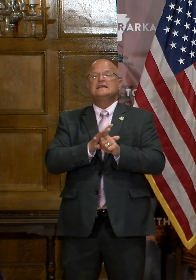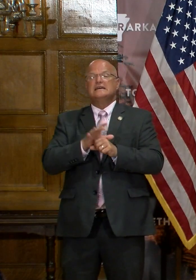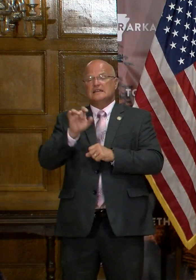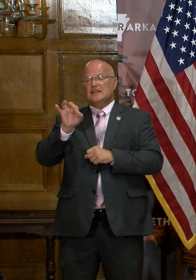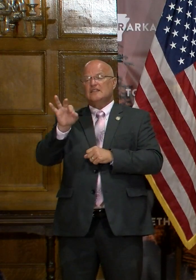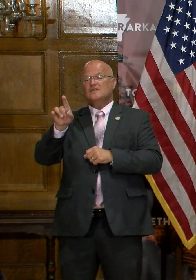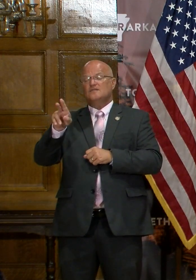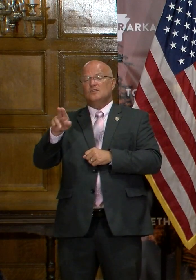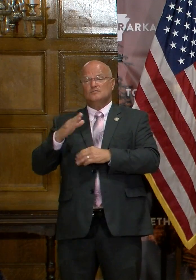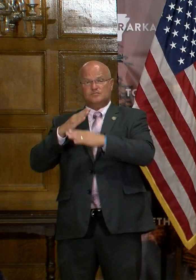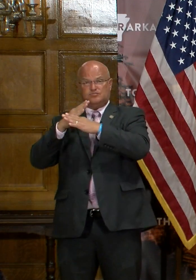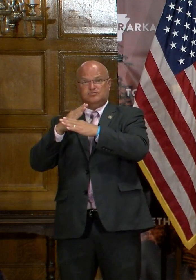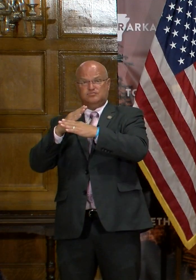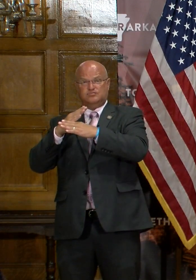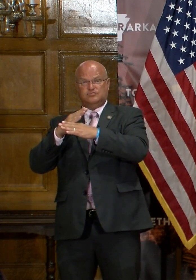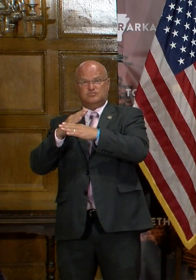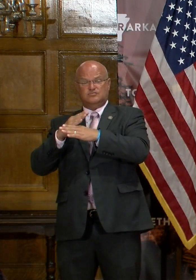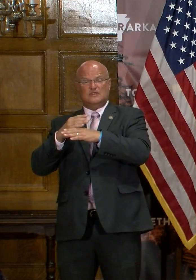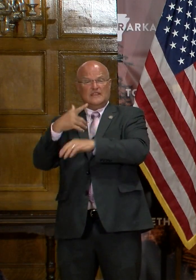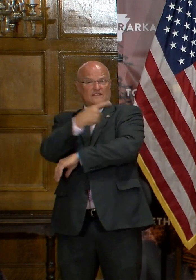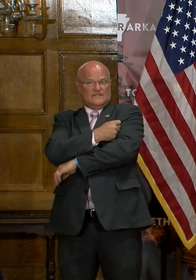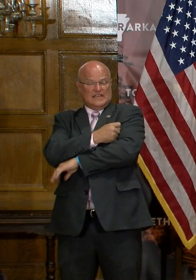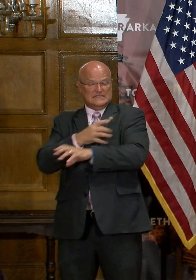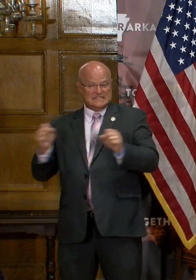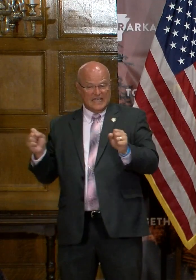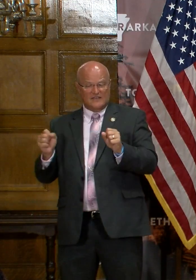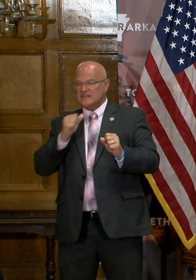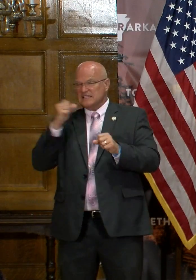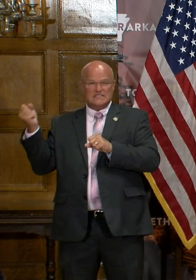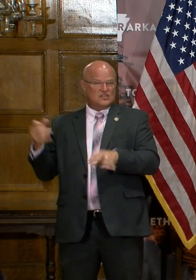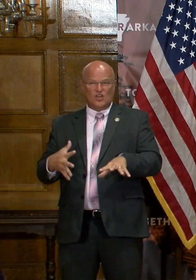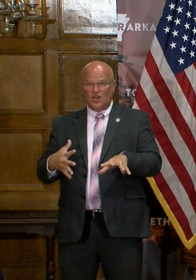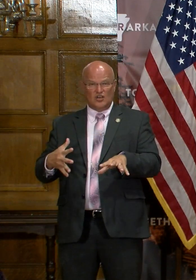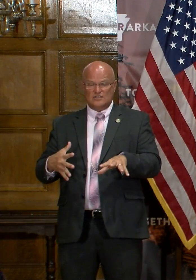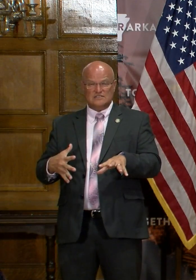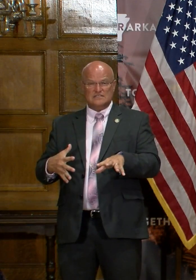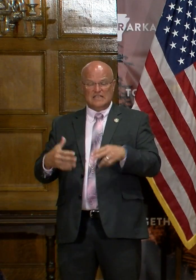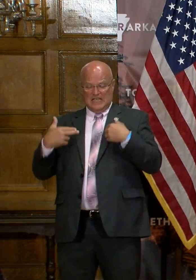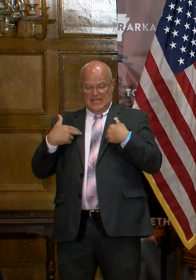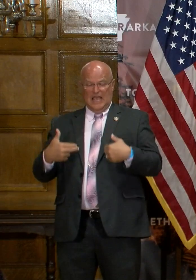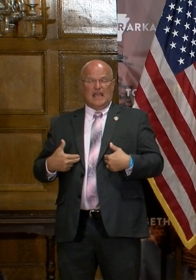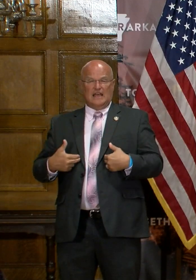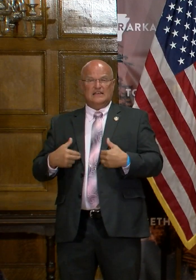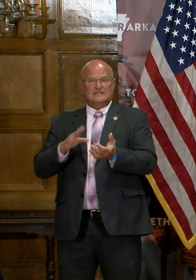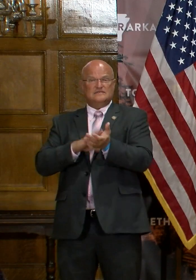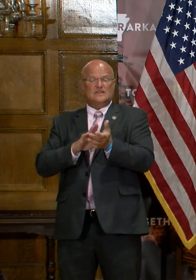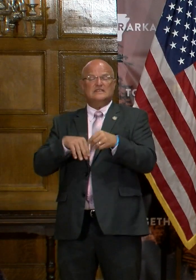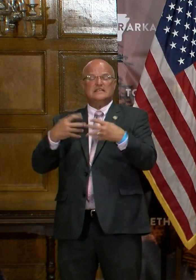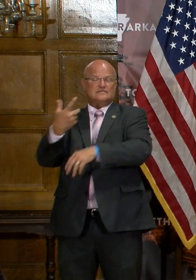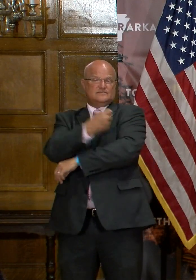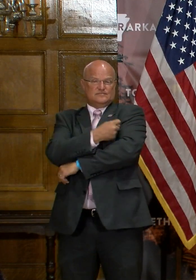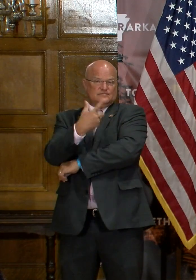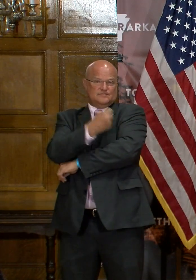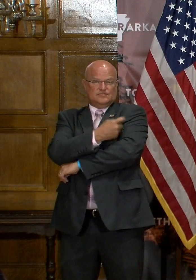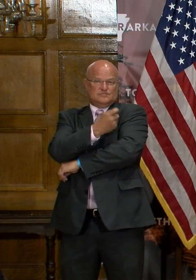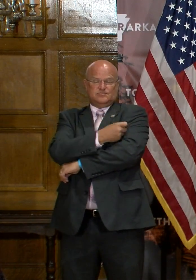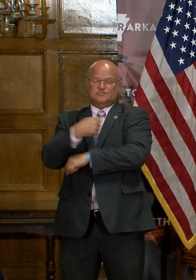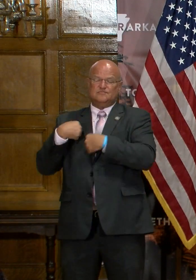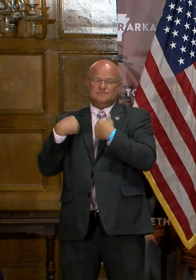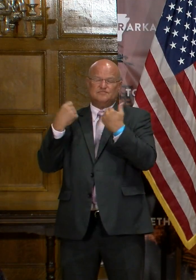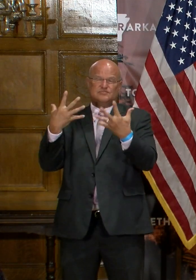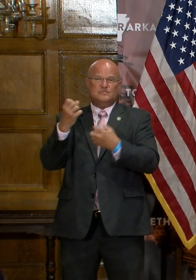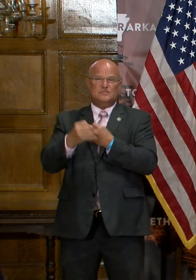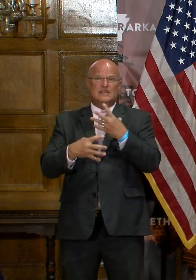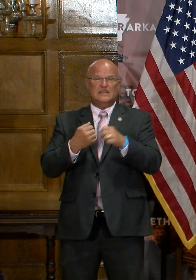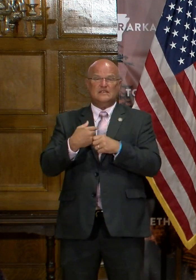preventable. We can do it. The vaccine is safe. It doesn't cause disease. Health providers have been taking this vaccine for decades.